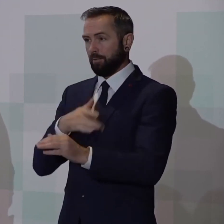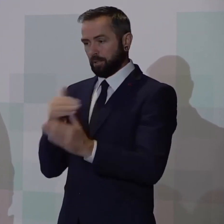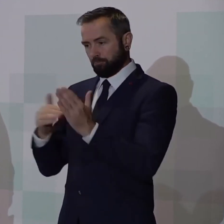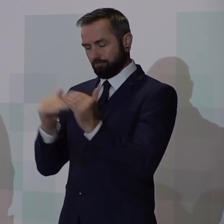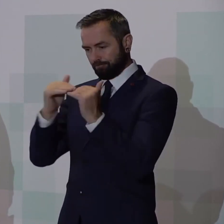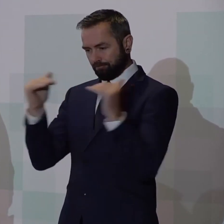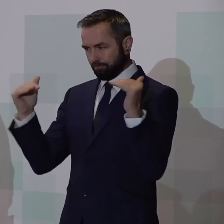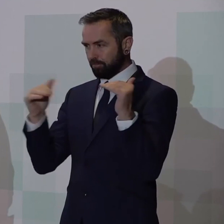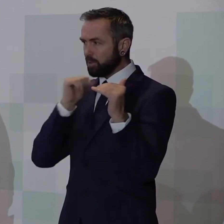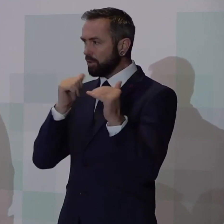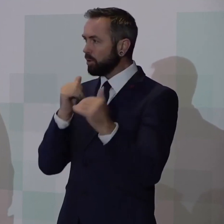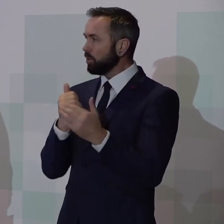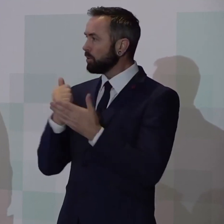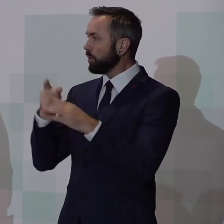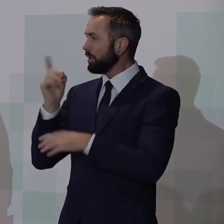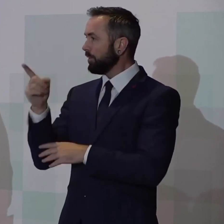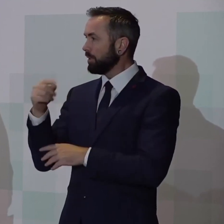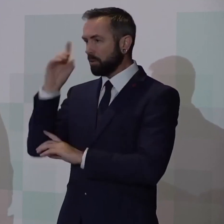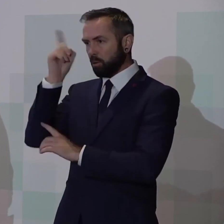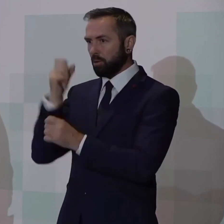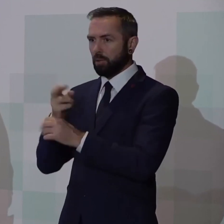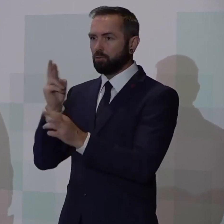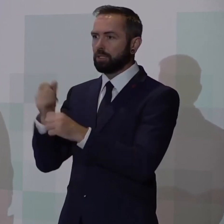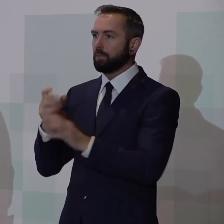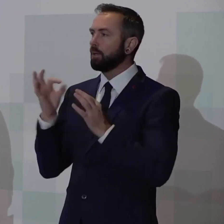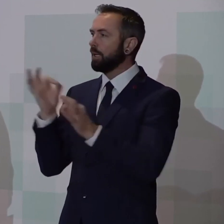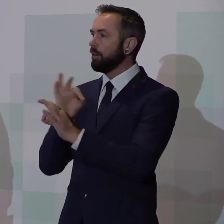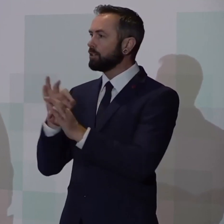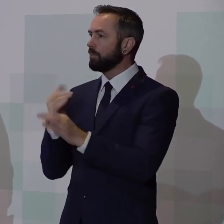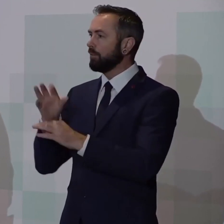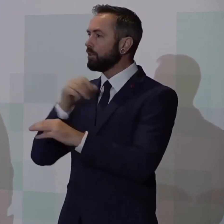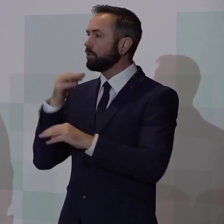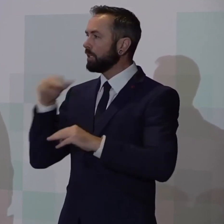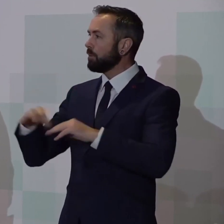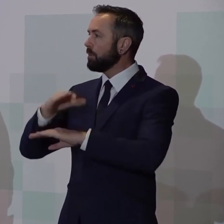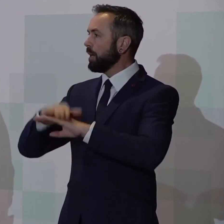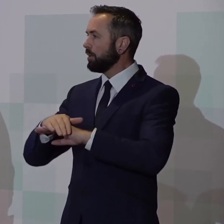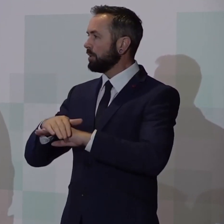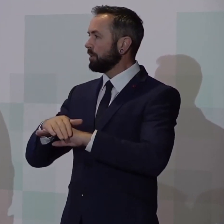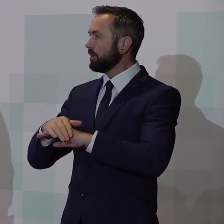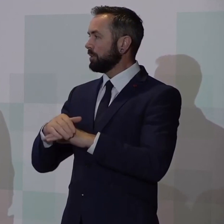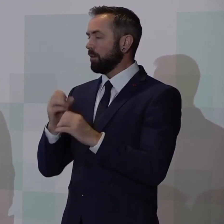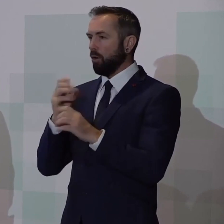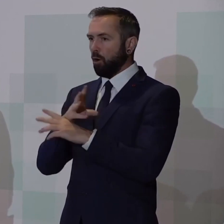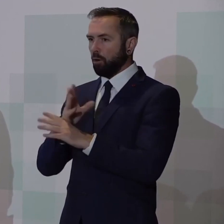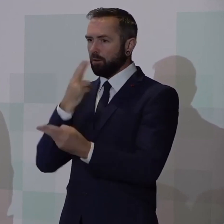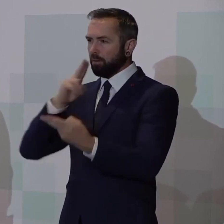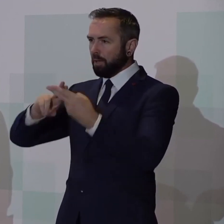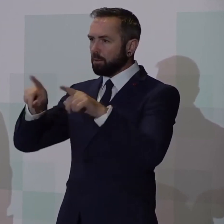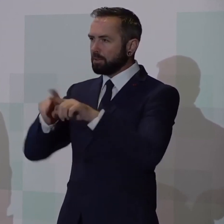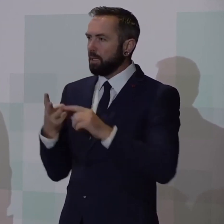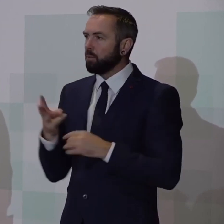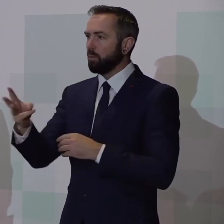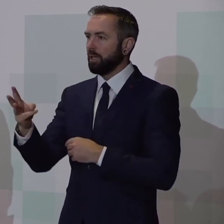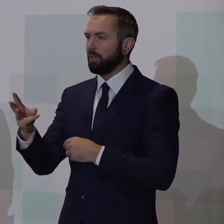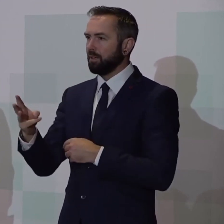no support and advice and don't even know their rights around guardianship in a lot of cases if you're not married. All painted with the one brush in the terminology,